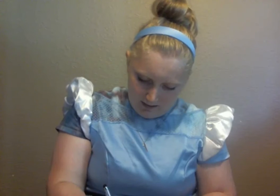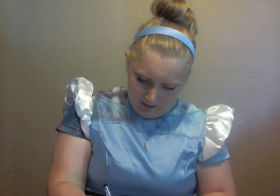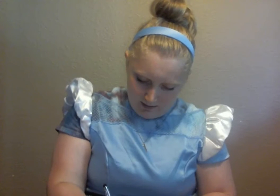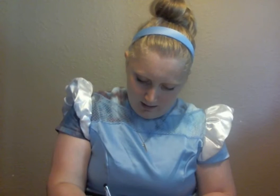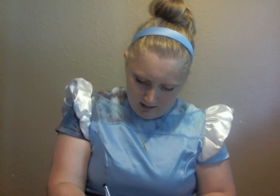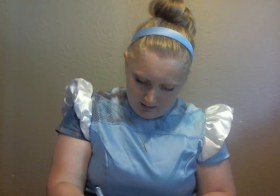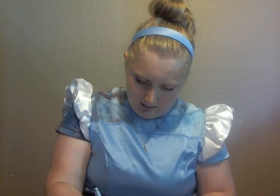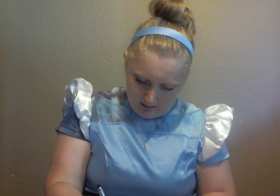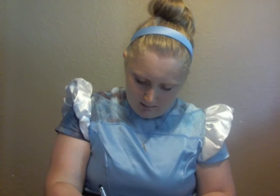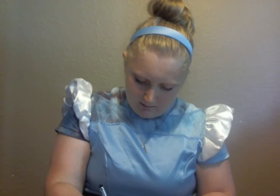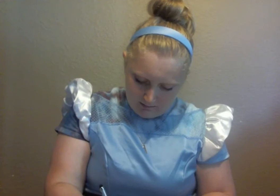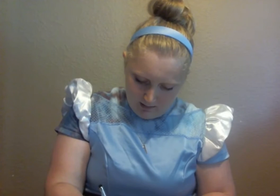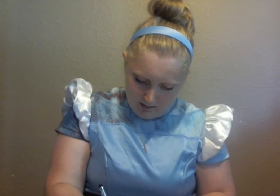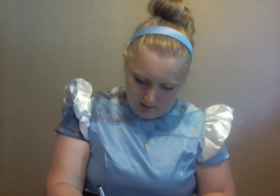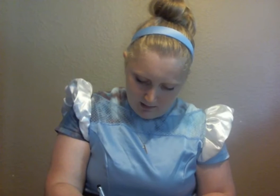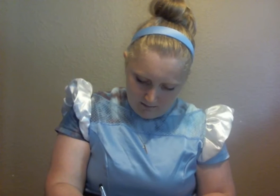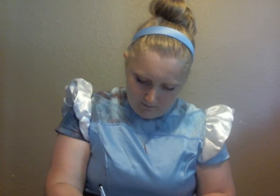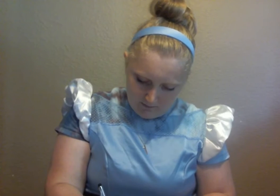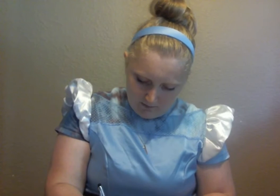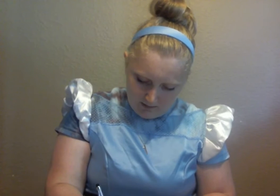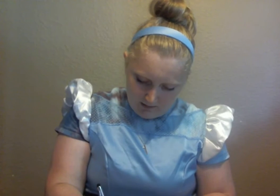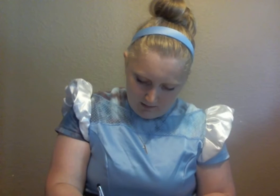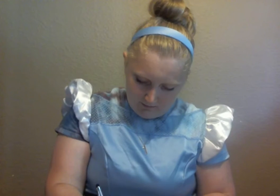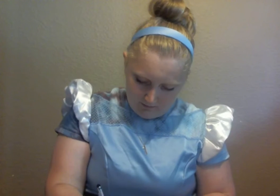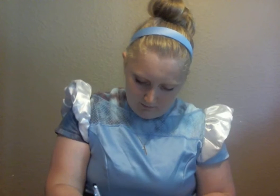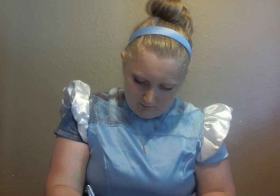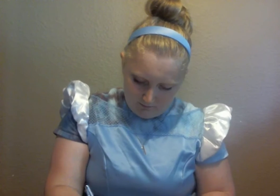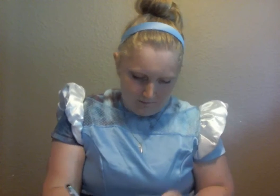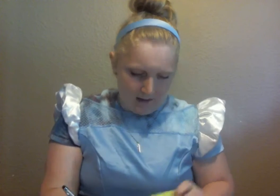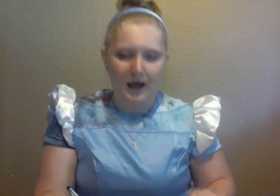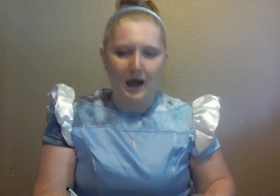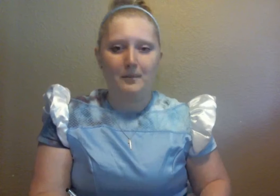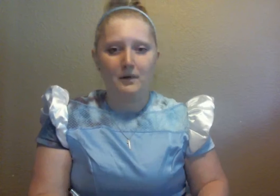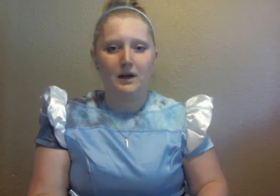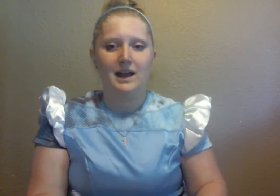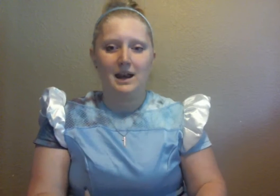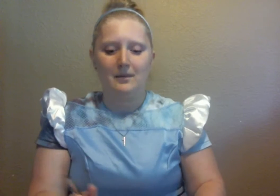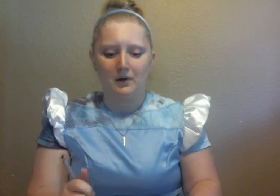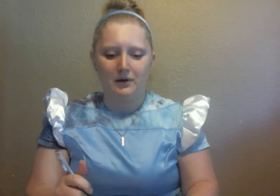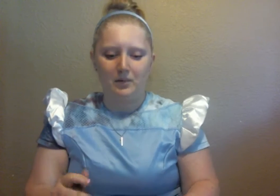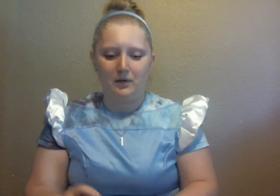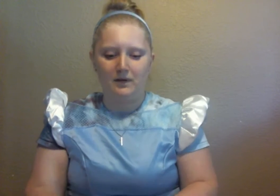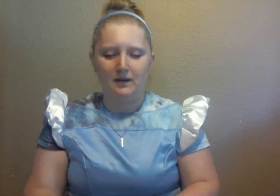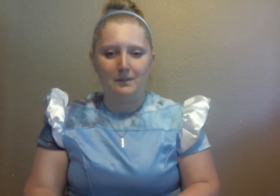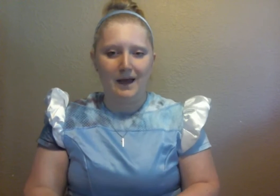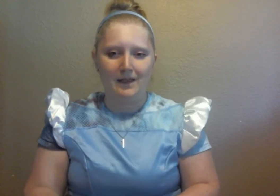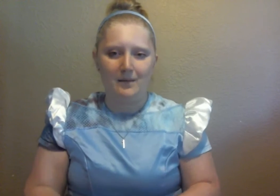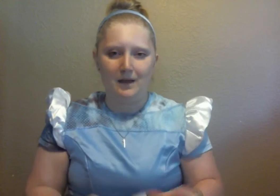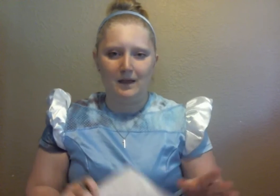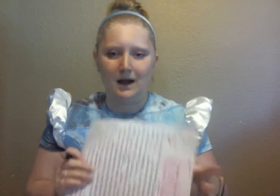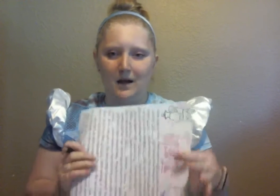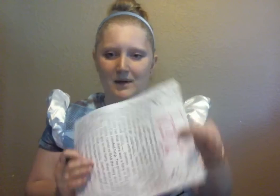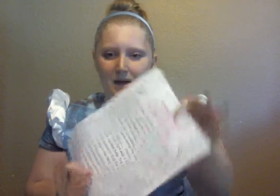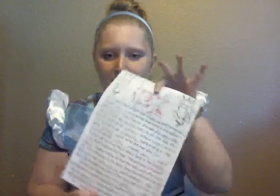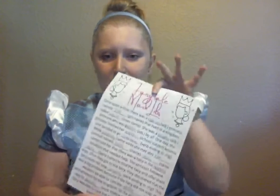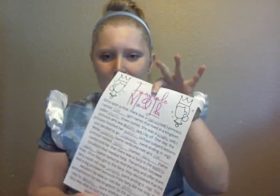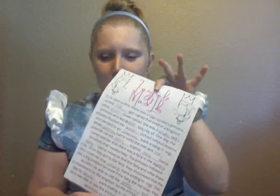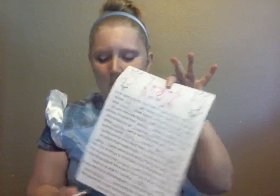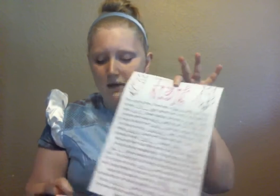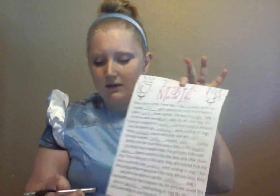And that is all of them. And I'm going to post this Mad Lib in the comments so you